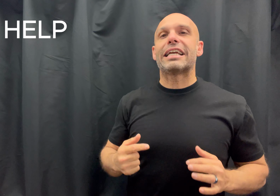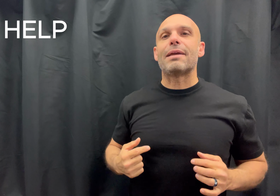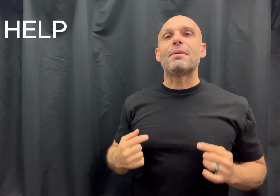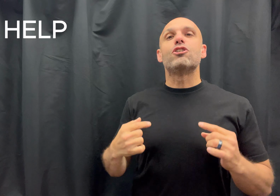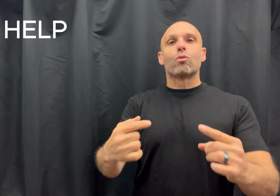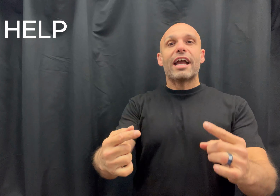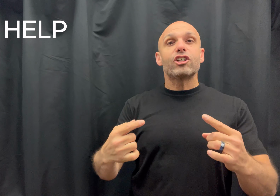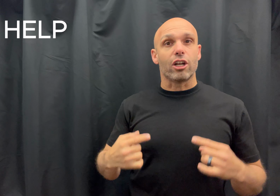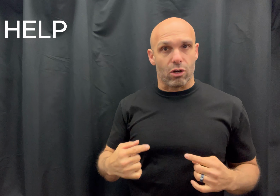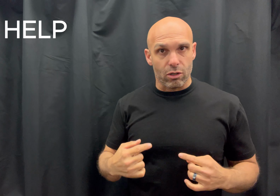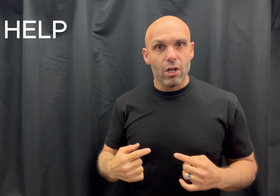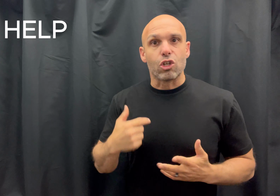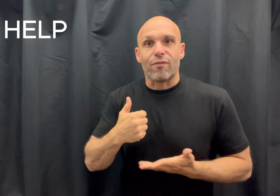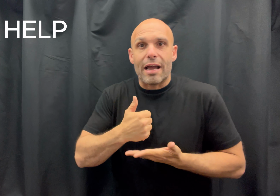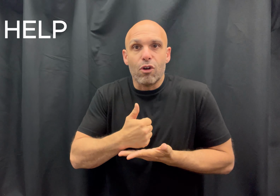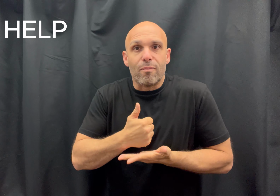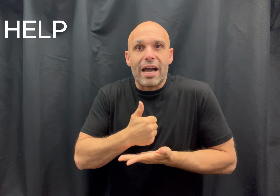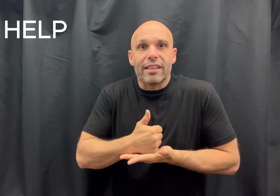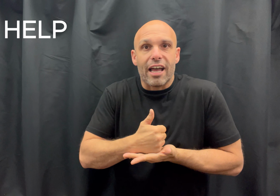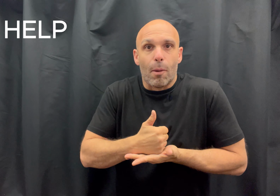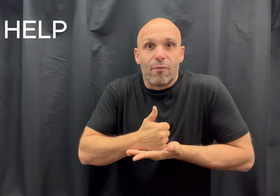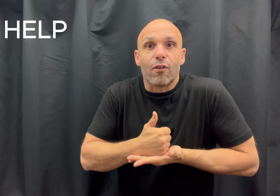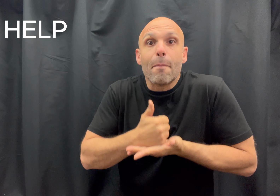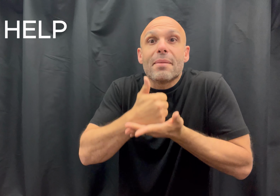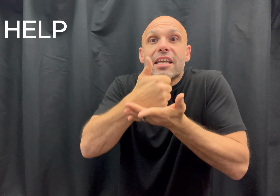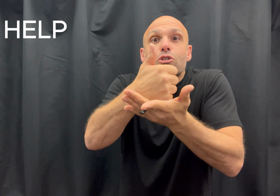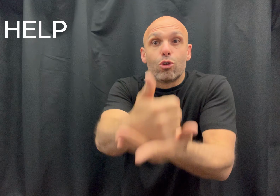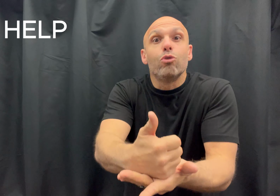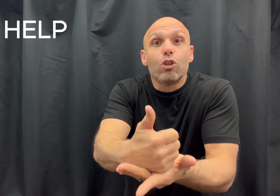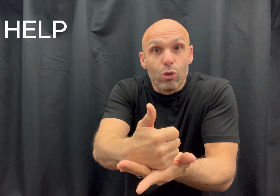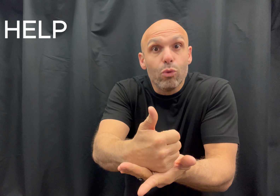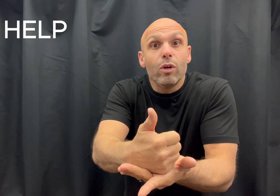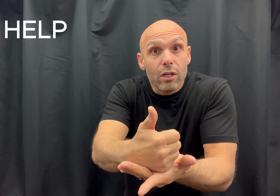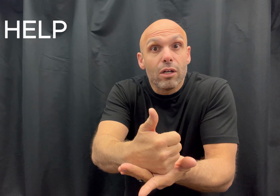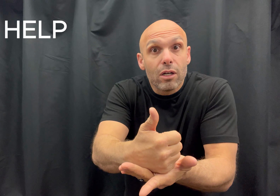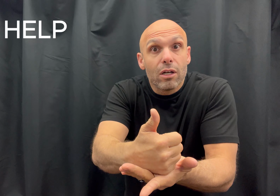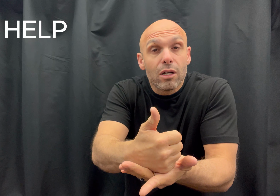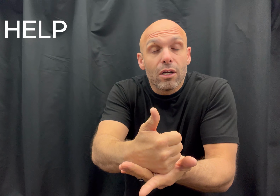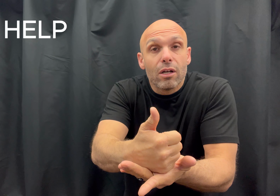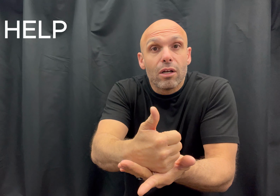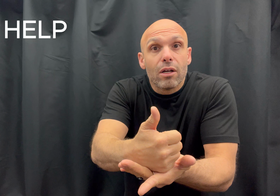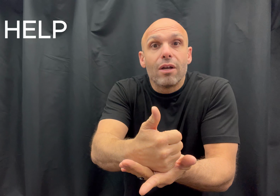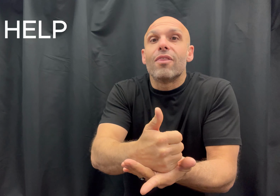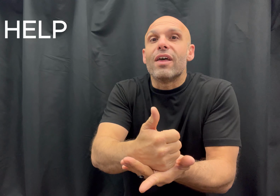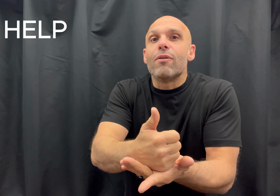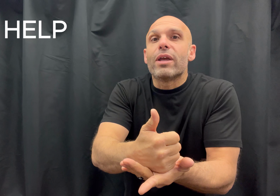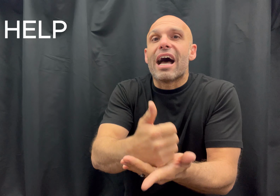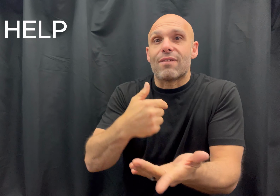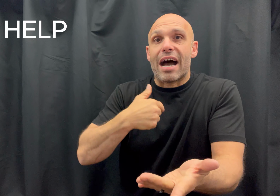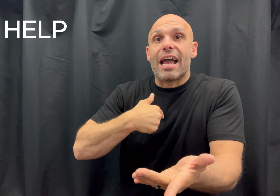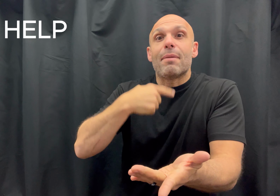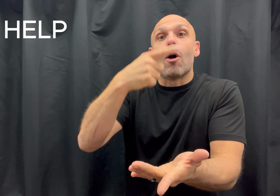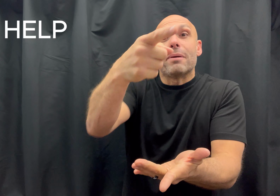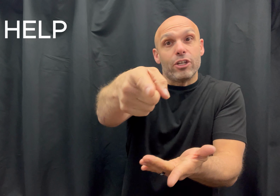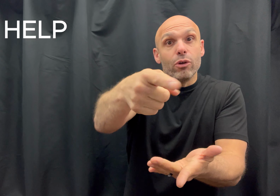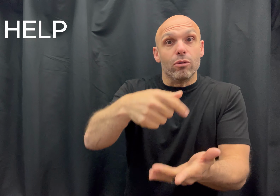can be directional. So if I move the help from me to you, then we have I'm helping you.